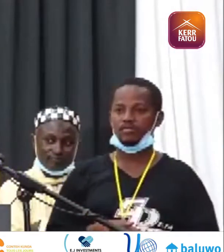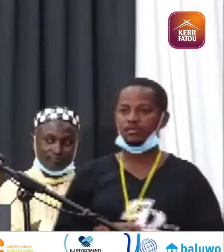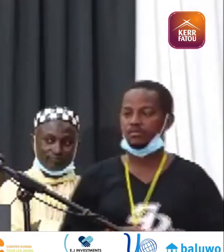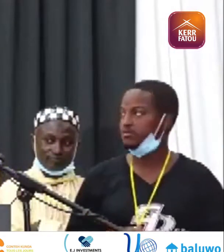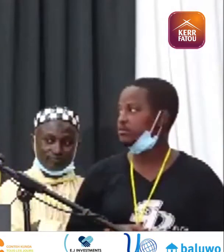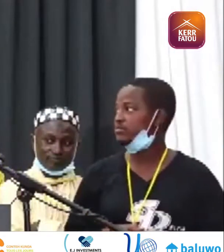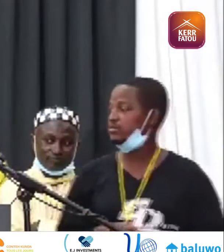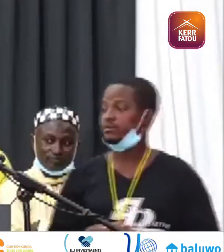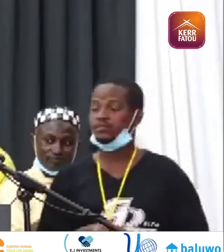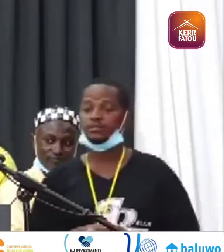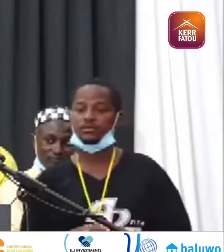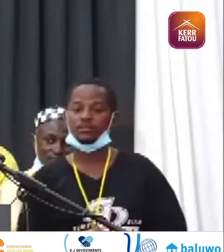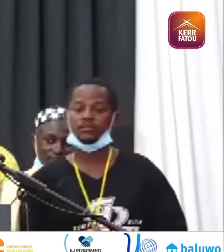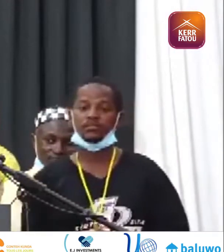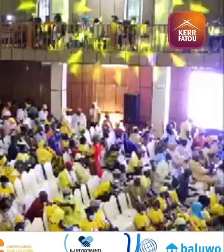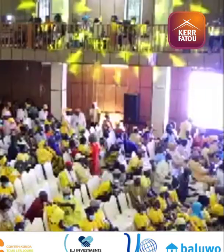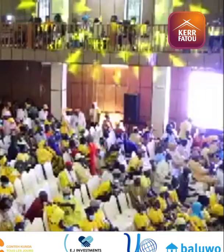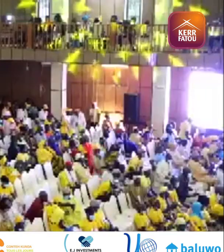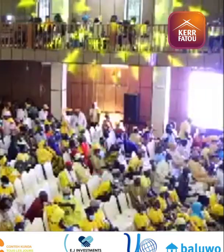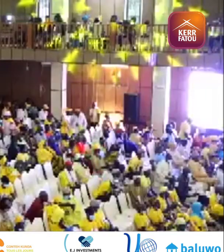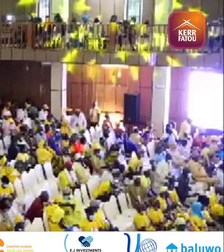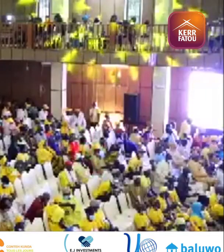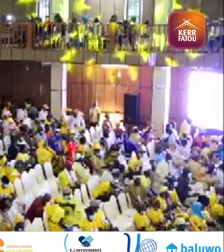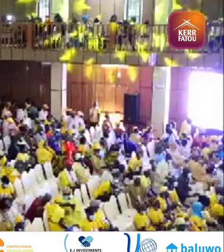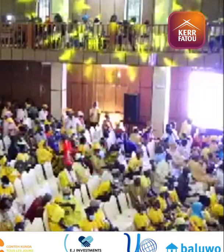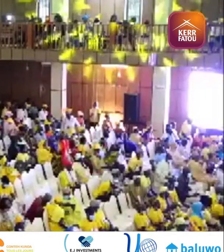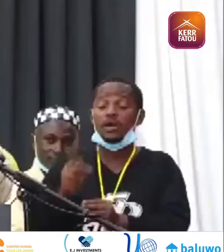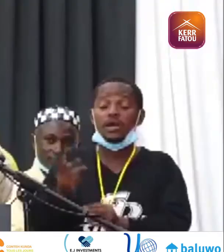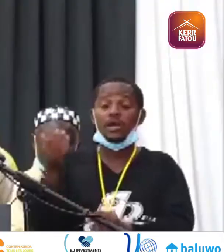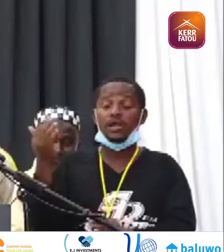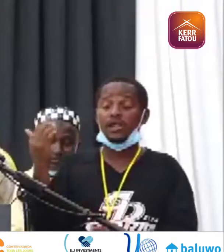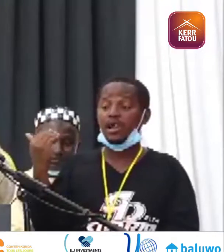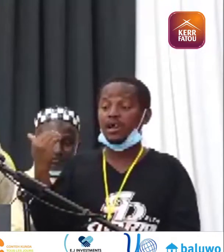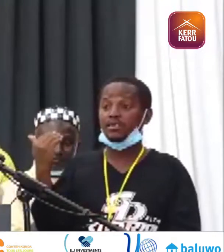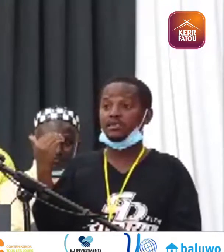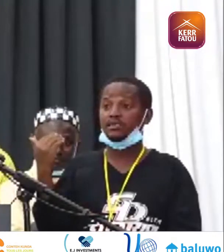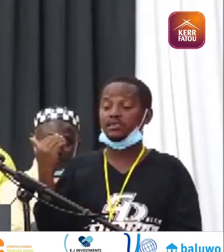And somebody was telling me that Seda Kunda Hospital lacks,